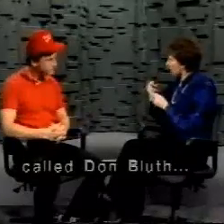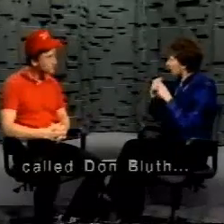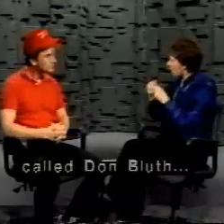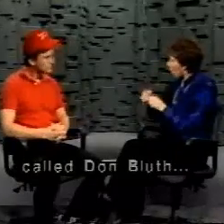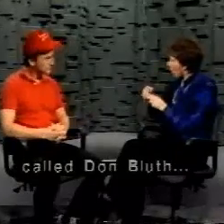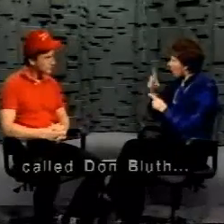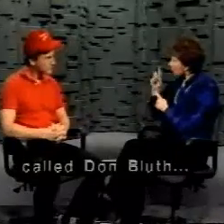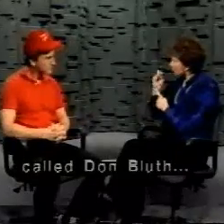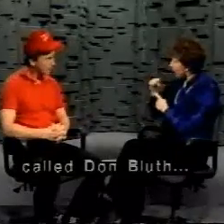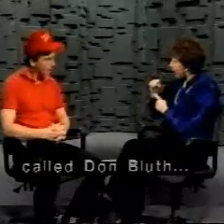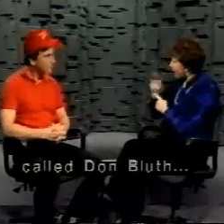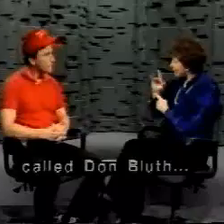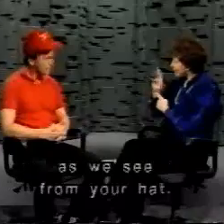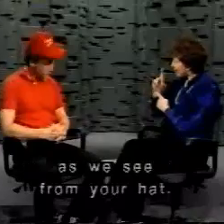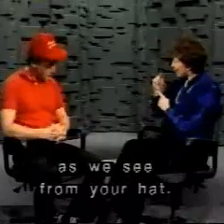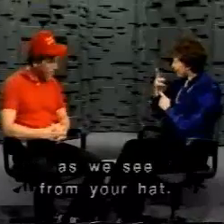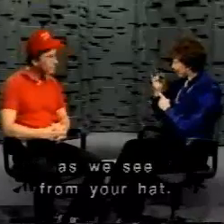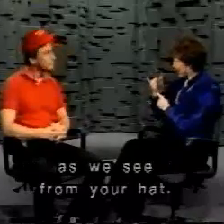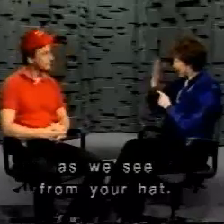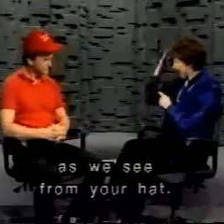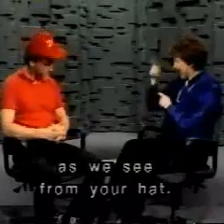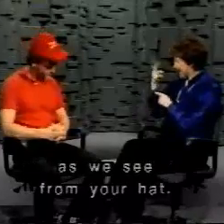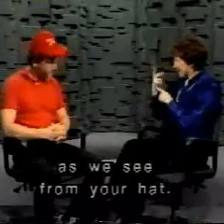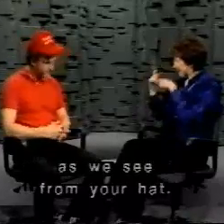Bluth, as we see from your hat.